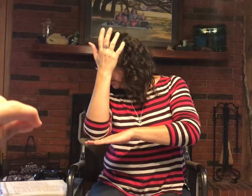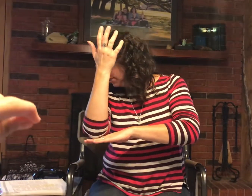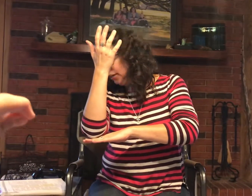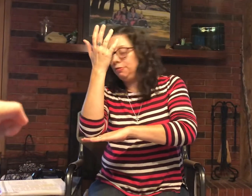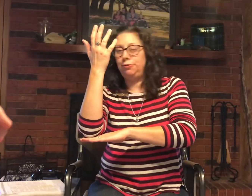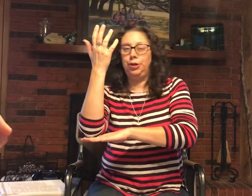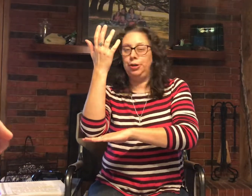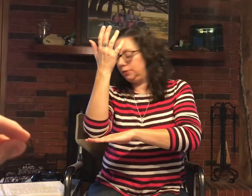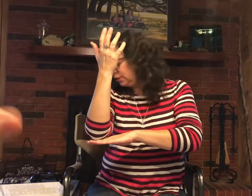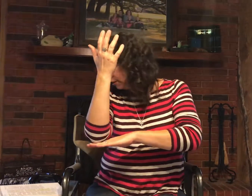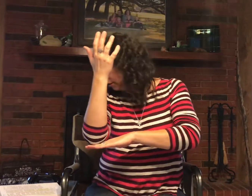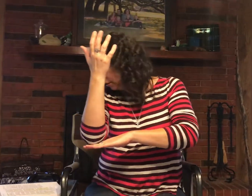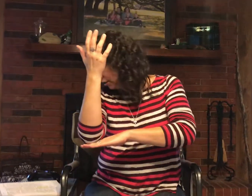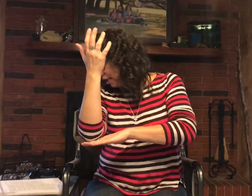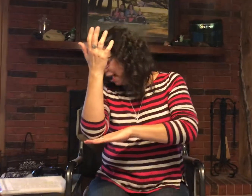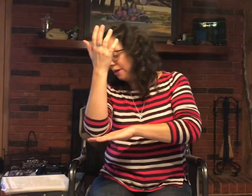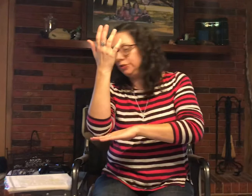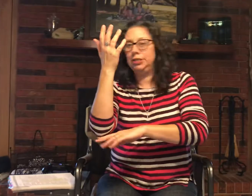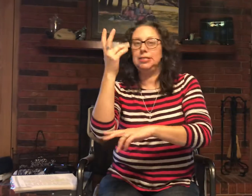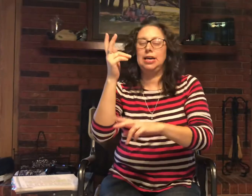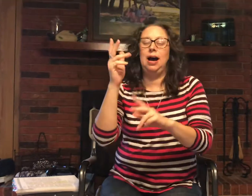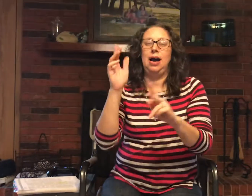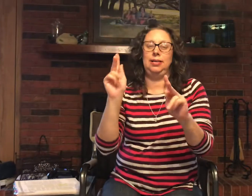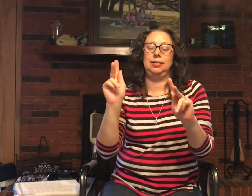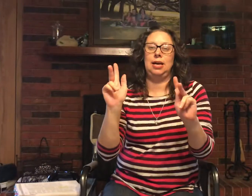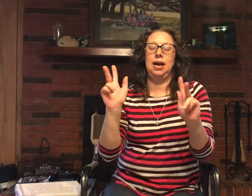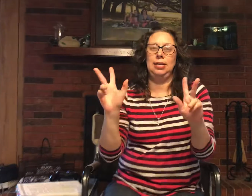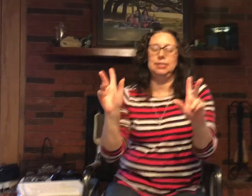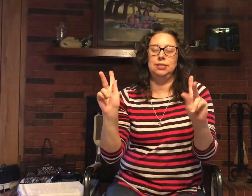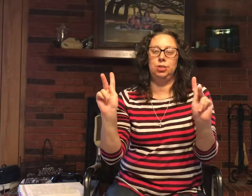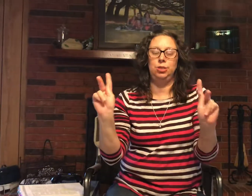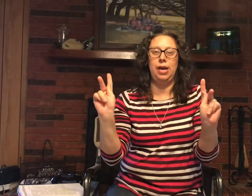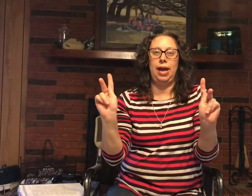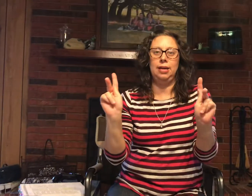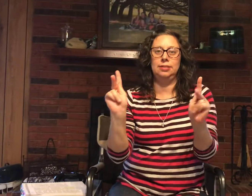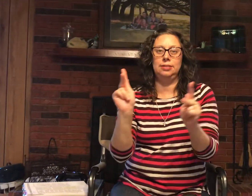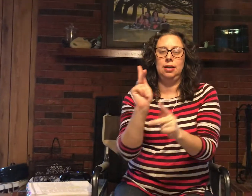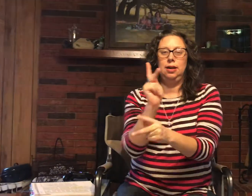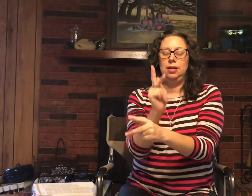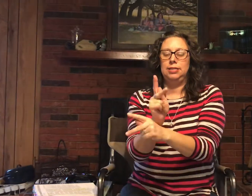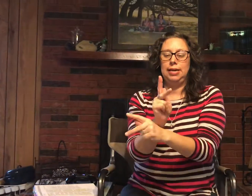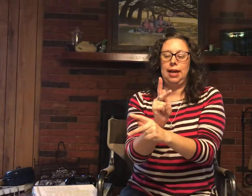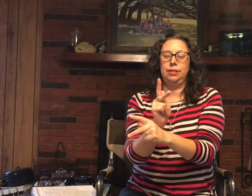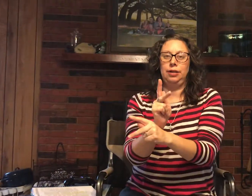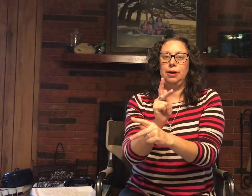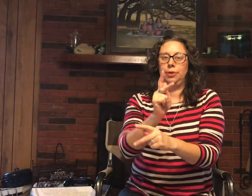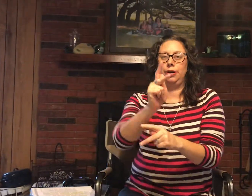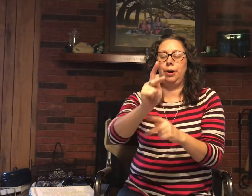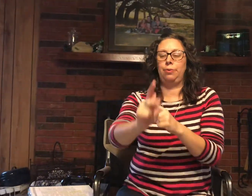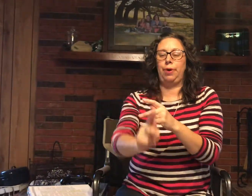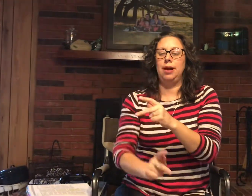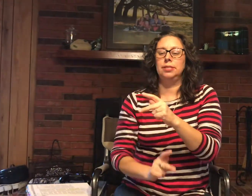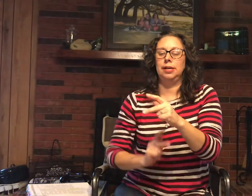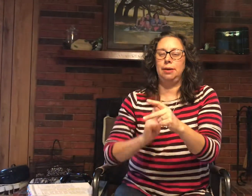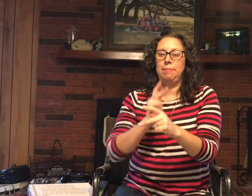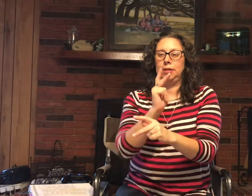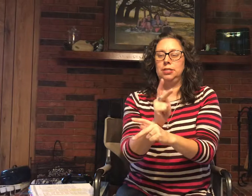yielding fruit after his kind. Kind is 2 K's together, and we're going to go around and come back to the